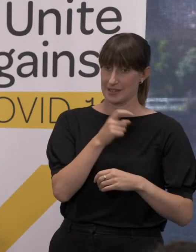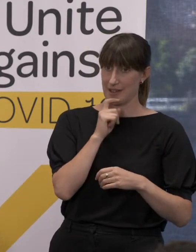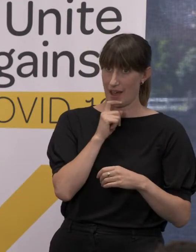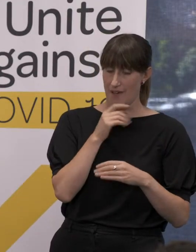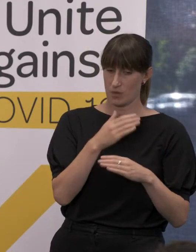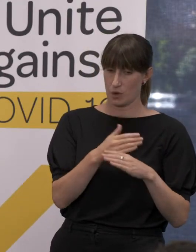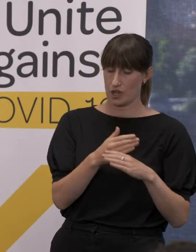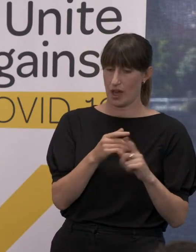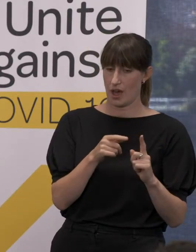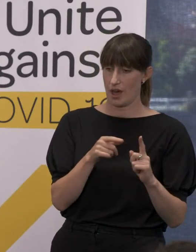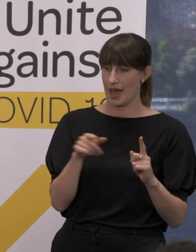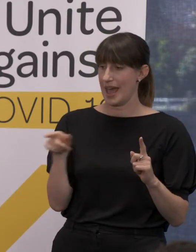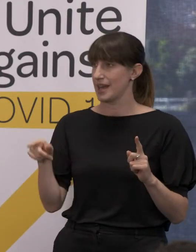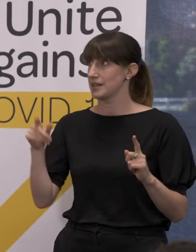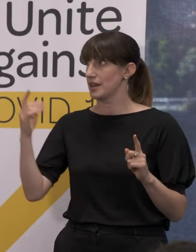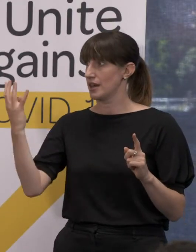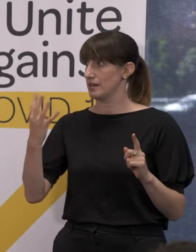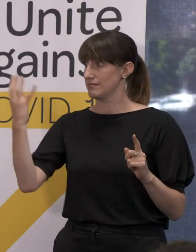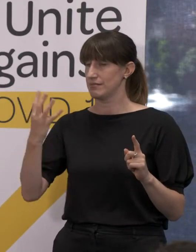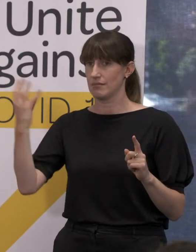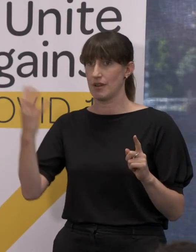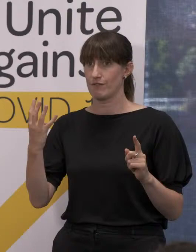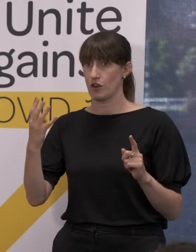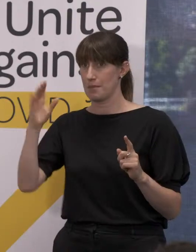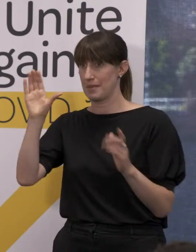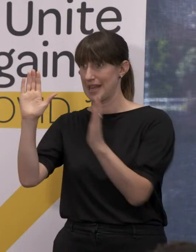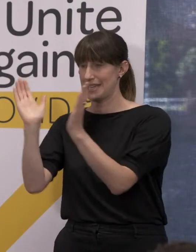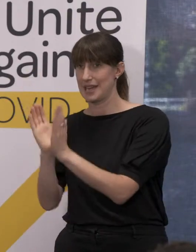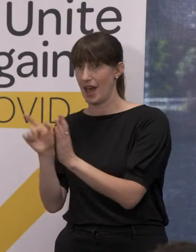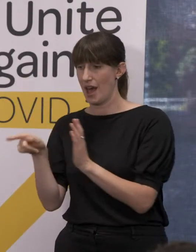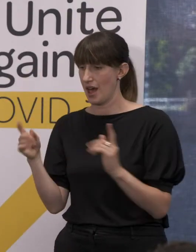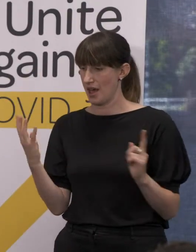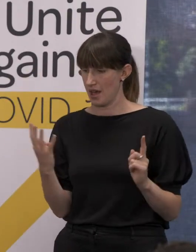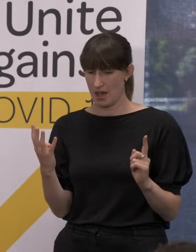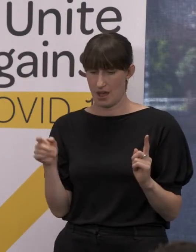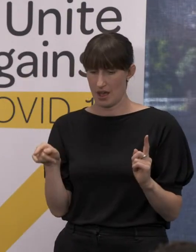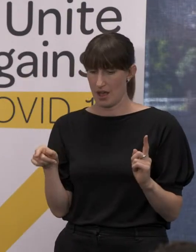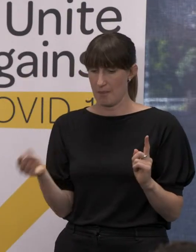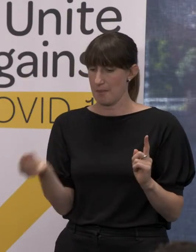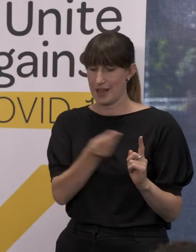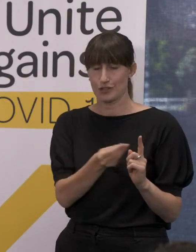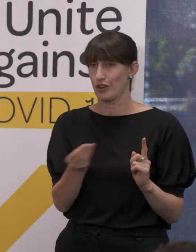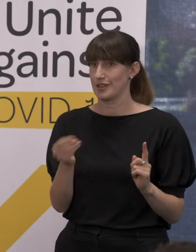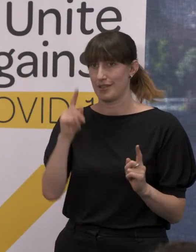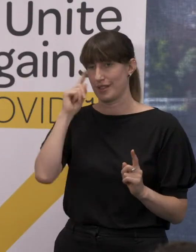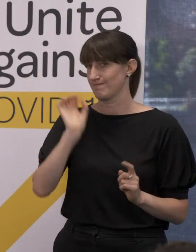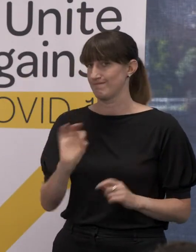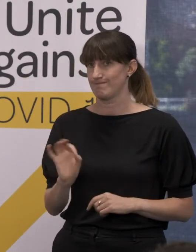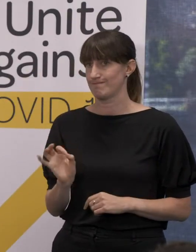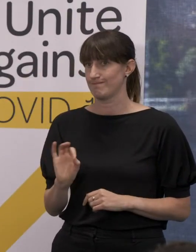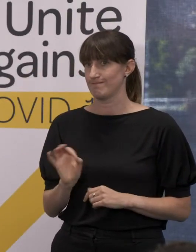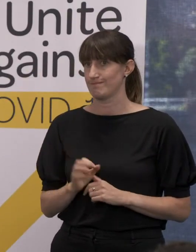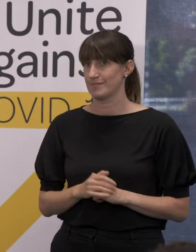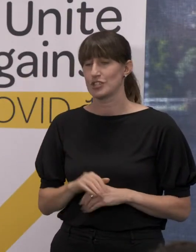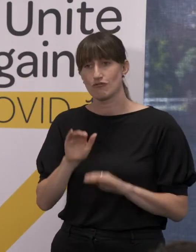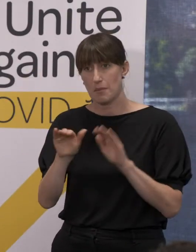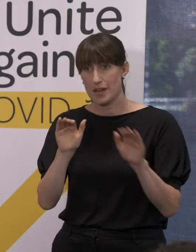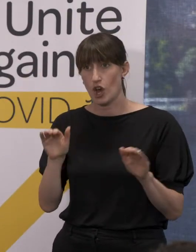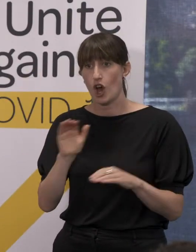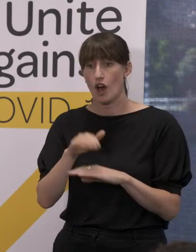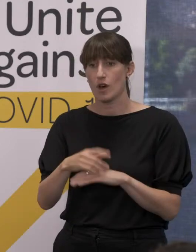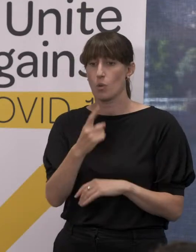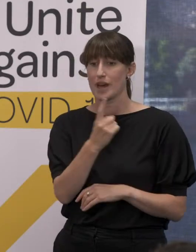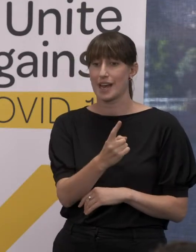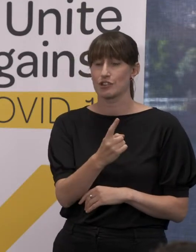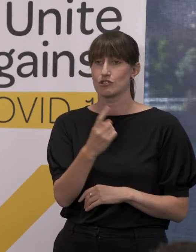those increased number of cases coming back from that we have identified coming in from India. And just a reminder, over